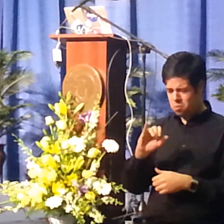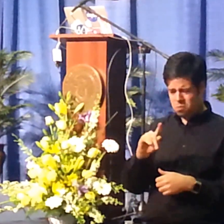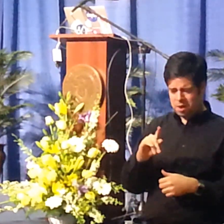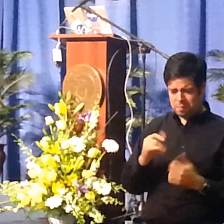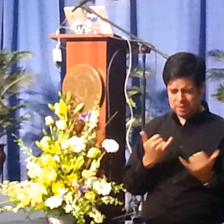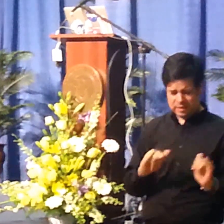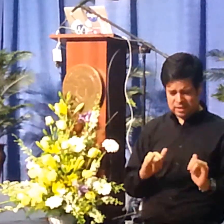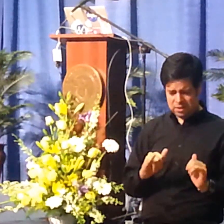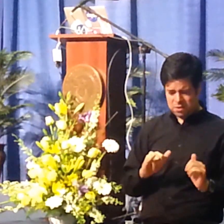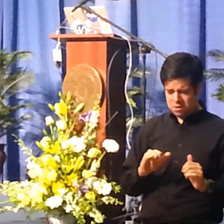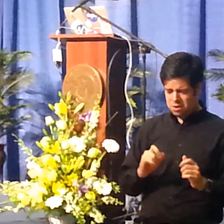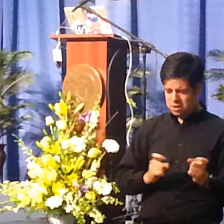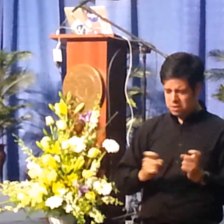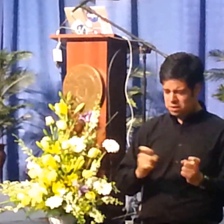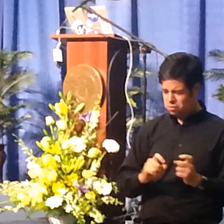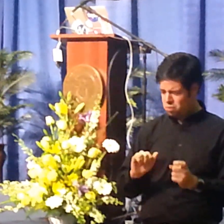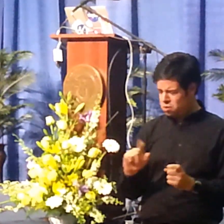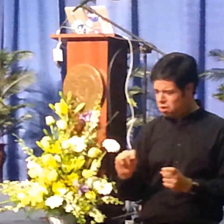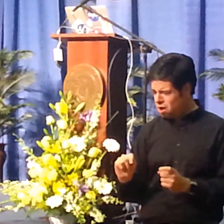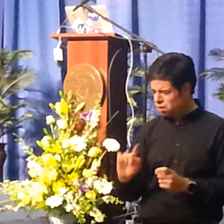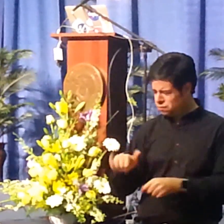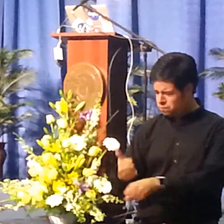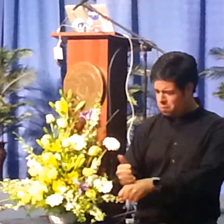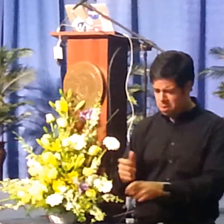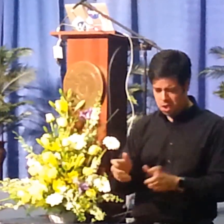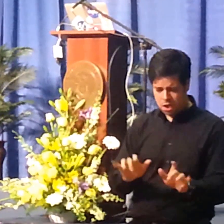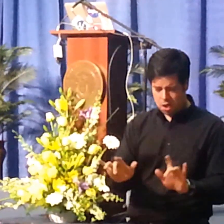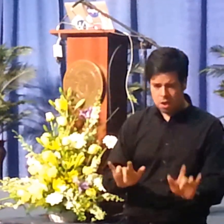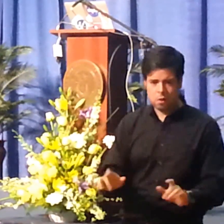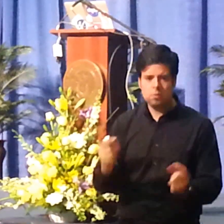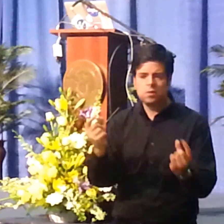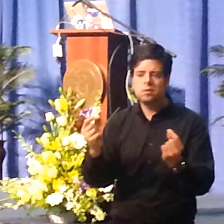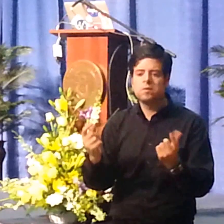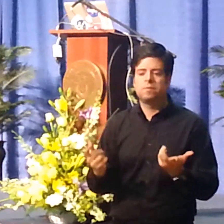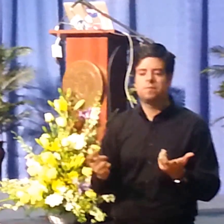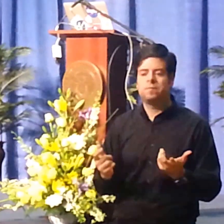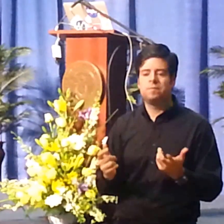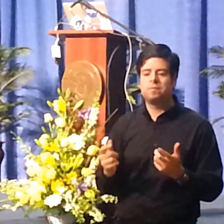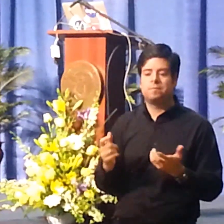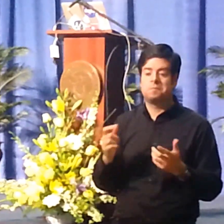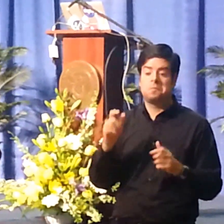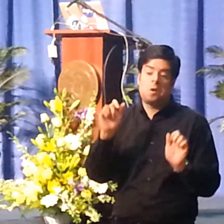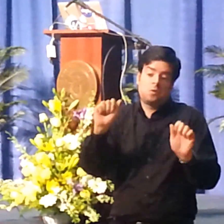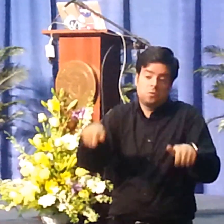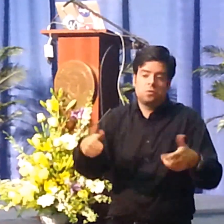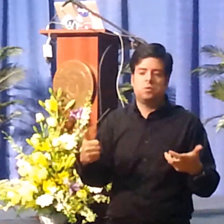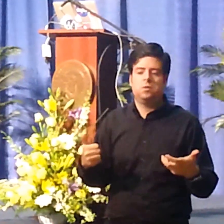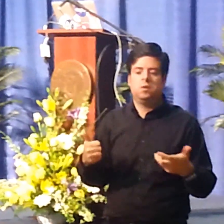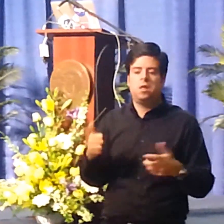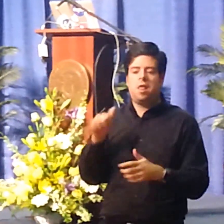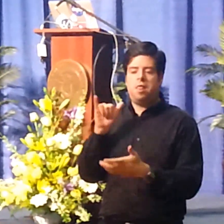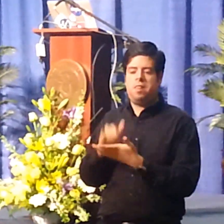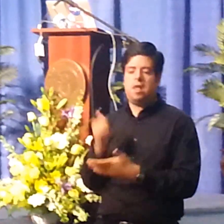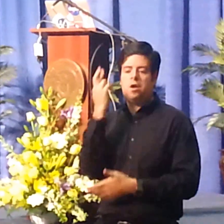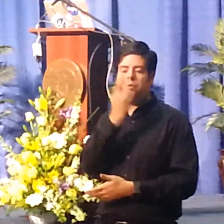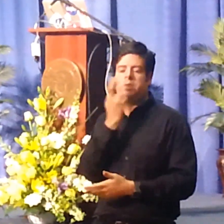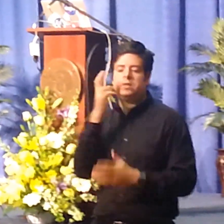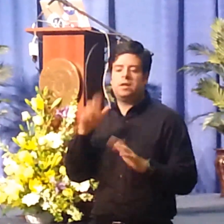Control Alt Delete? Control Alt Format? Yeah. It could be that